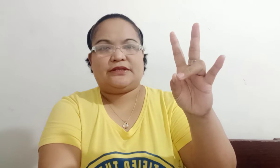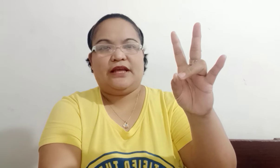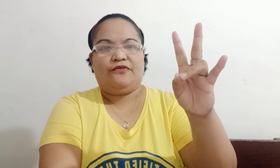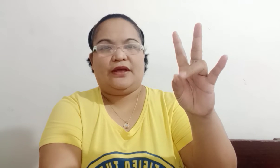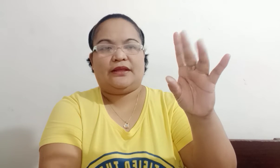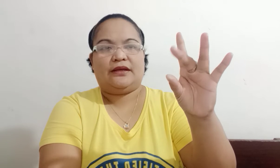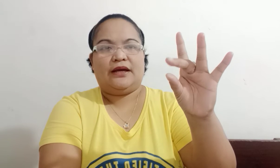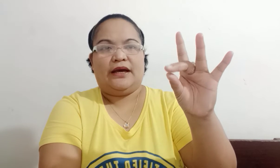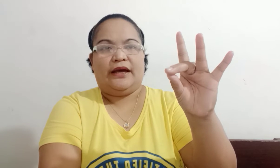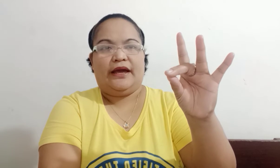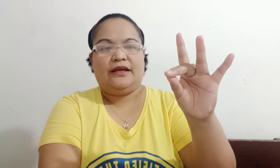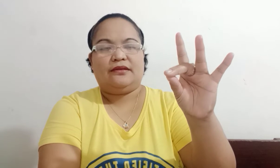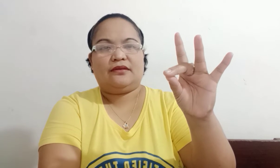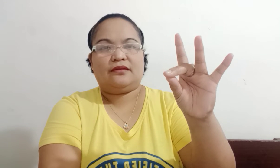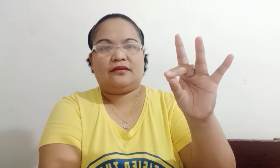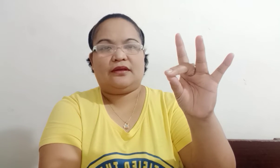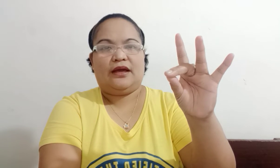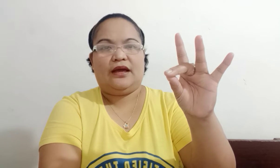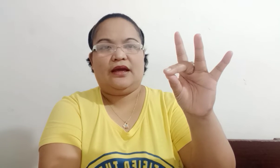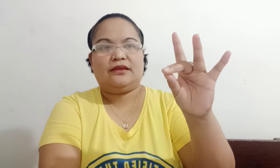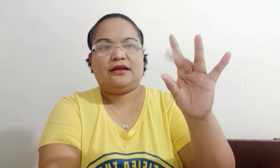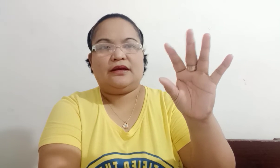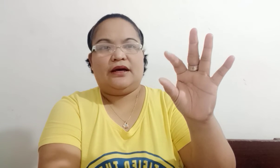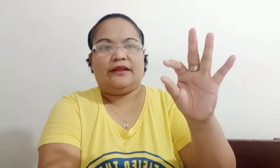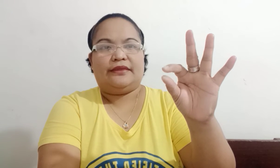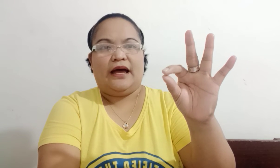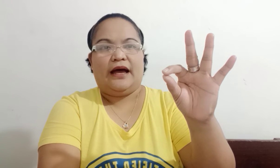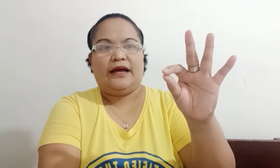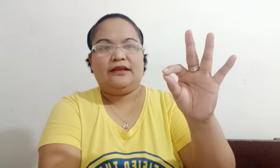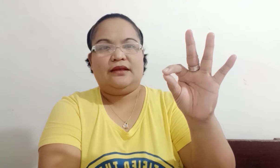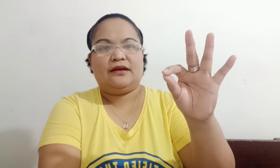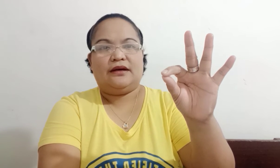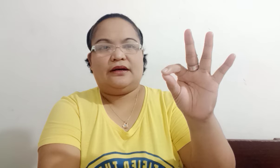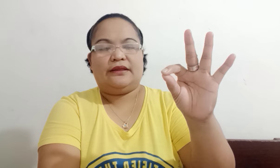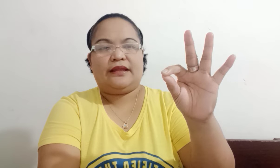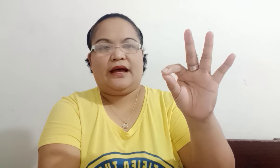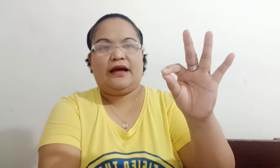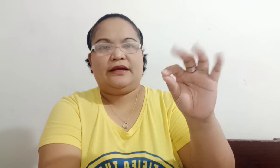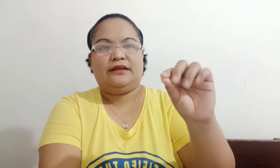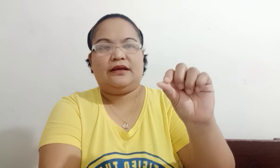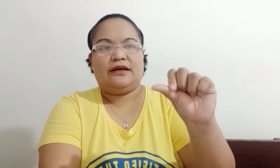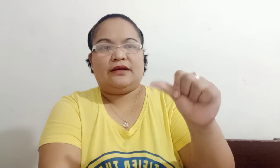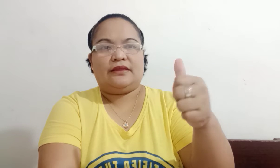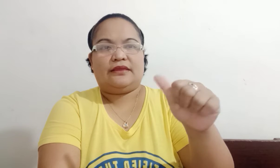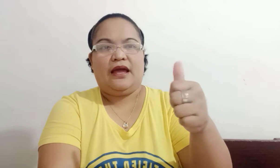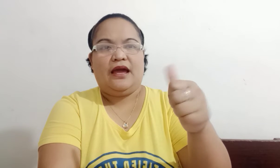7. 8. 8. 9. 9. 10.